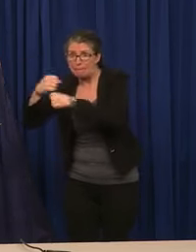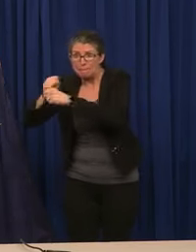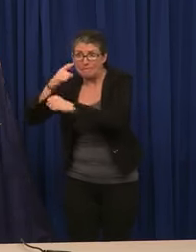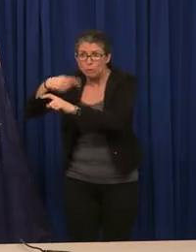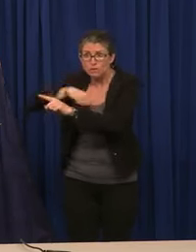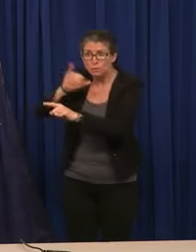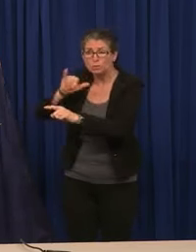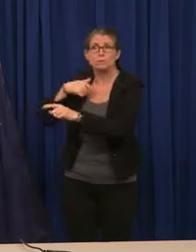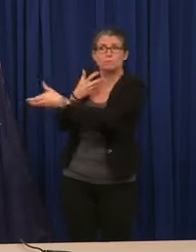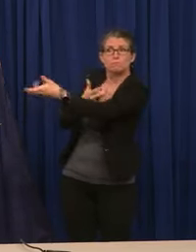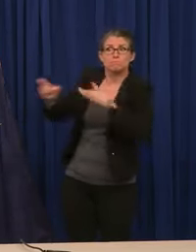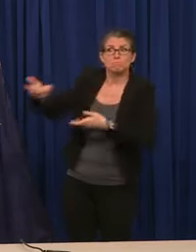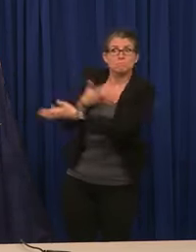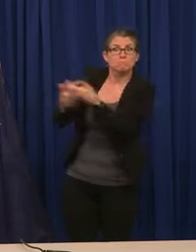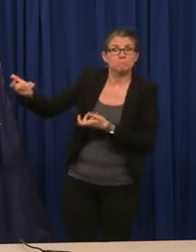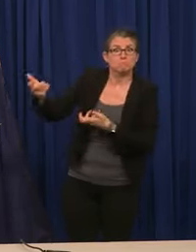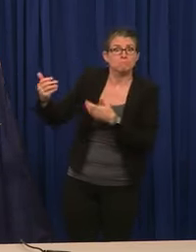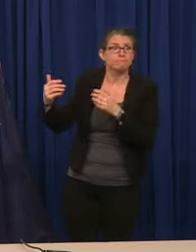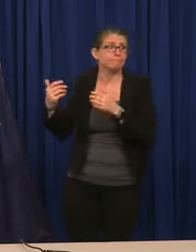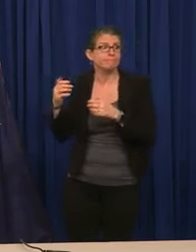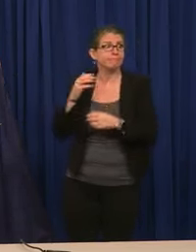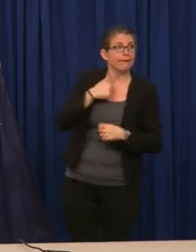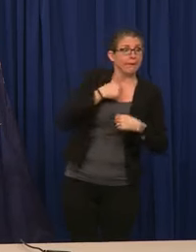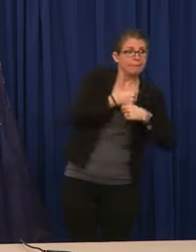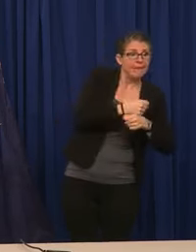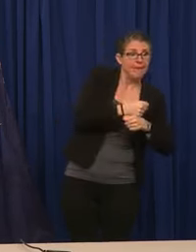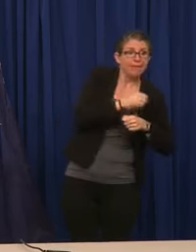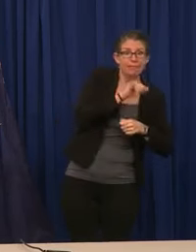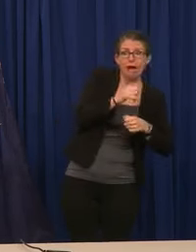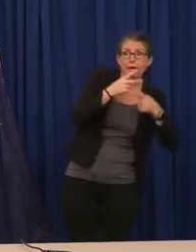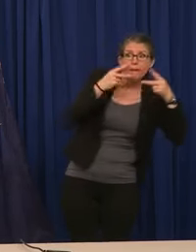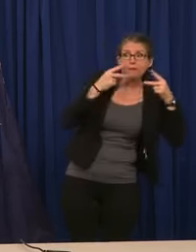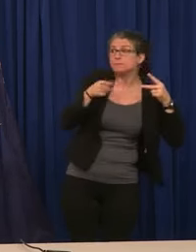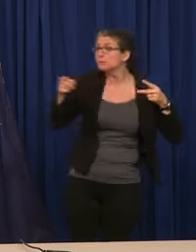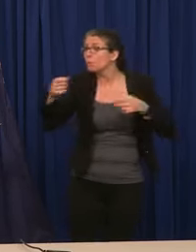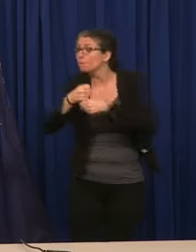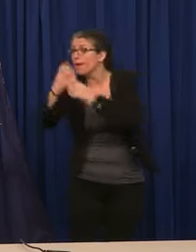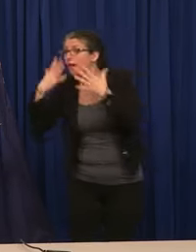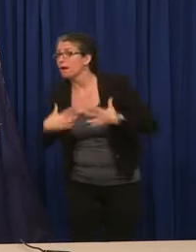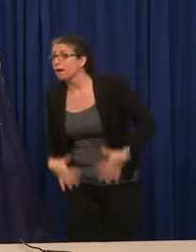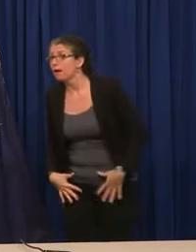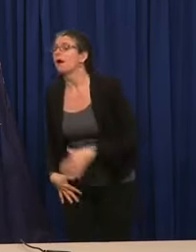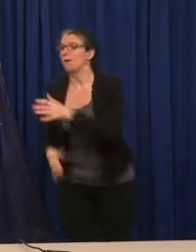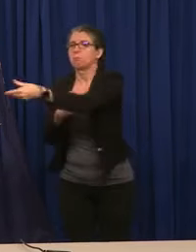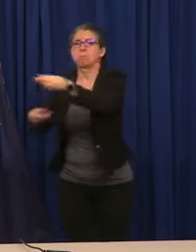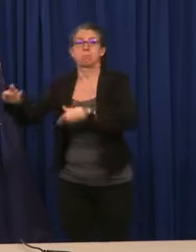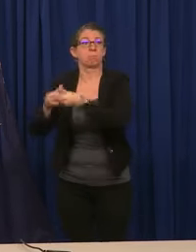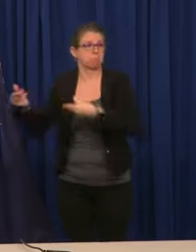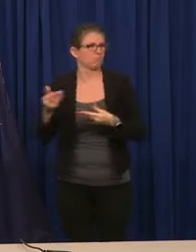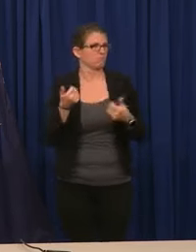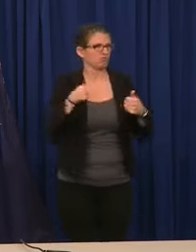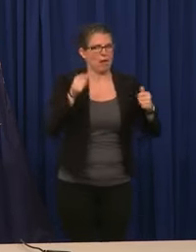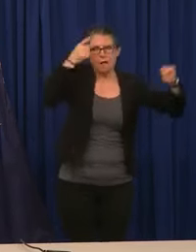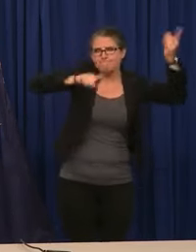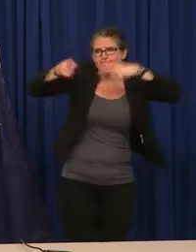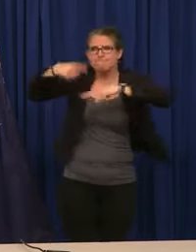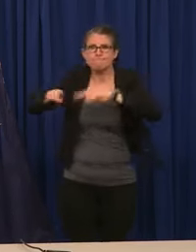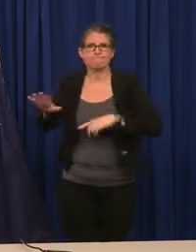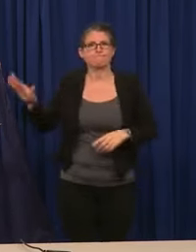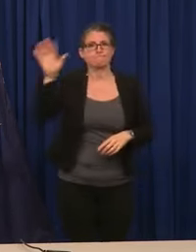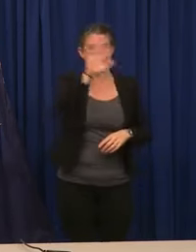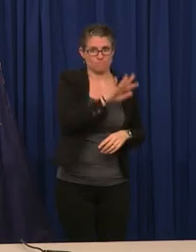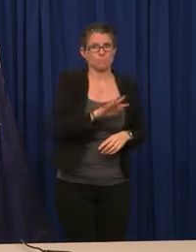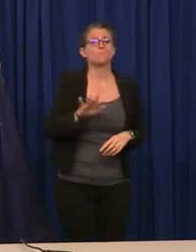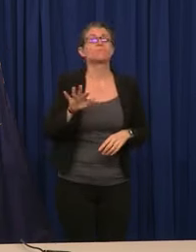Stockpile, our public health emergency team right now is reviewing the existing orders, is working at the laboratory